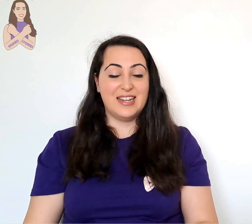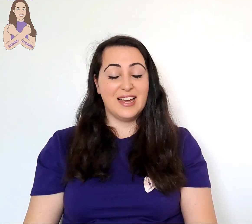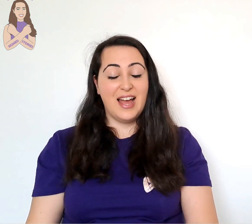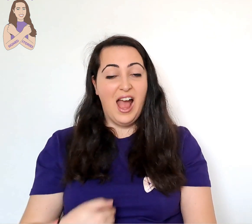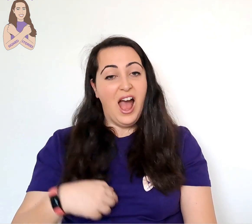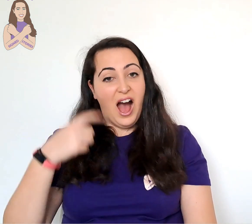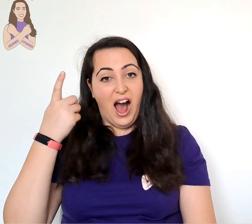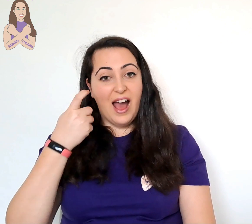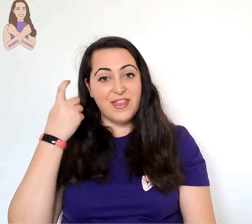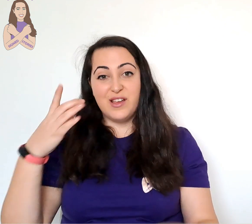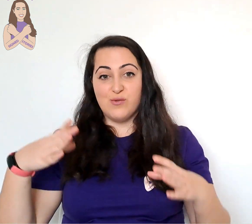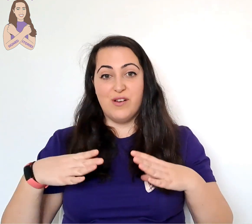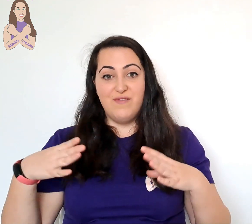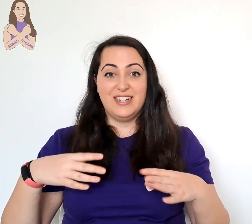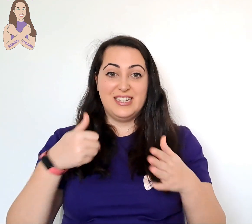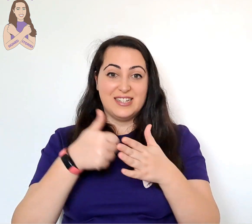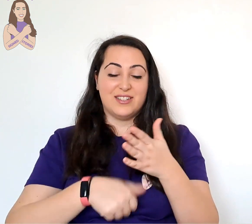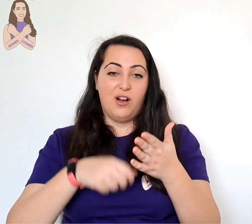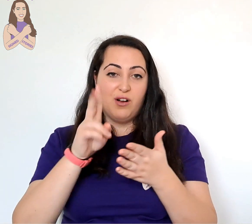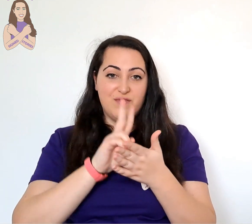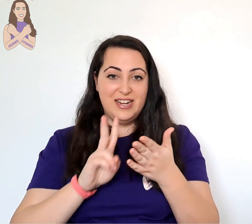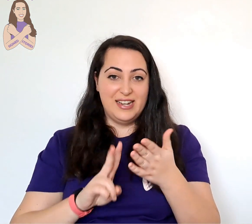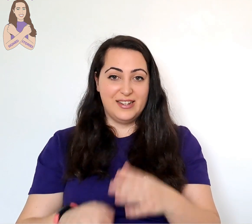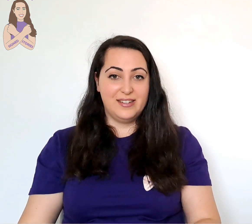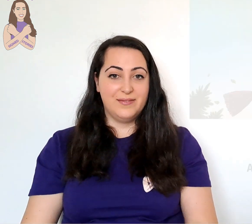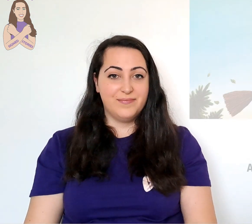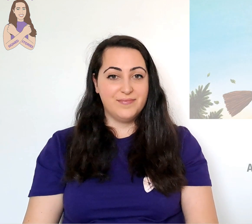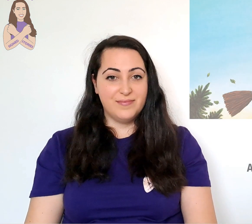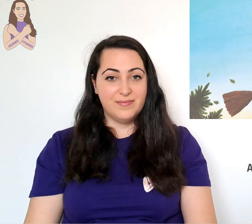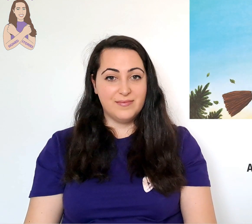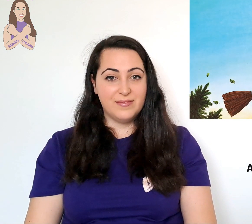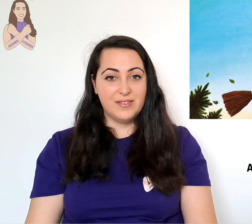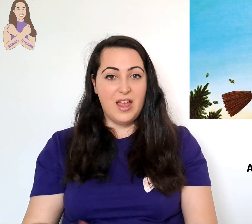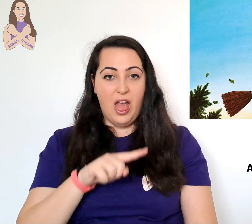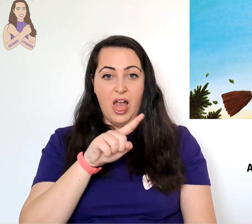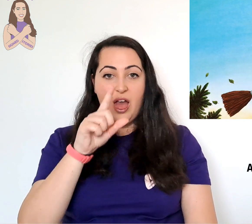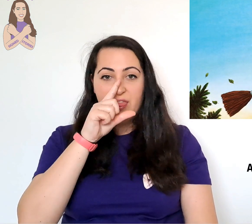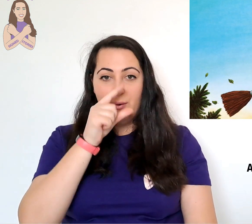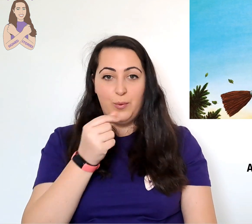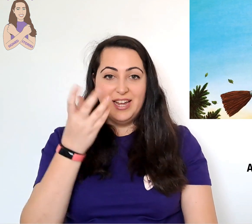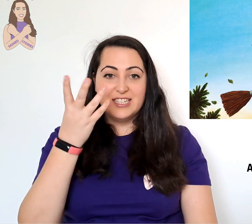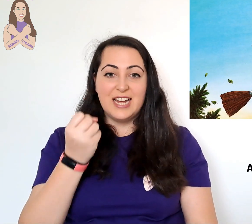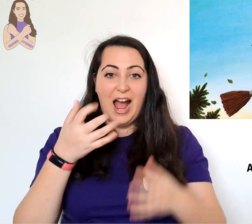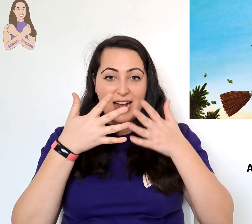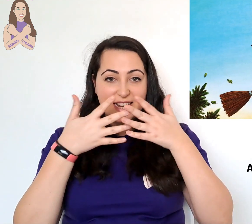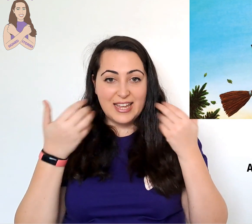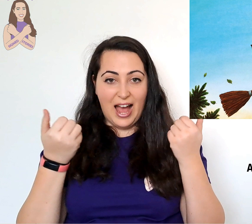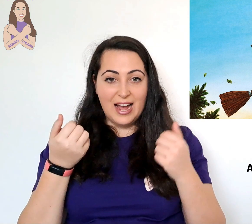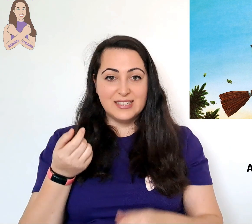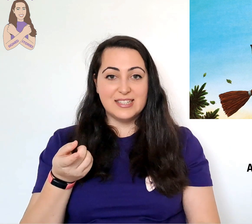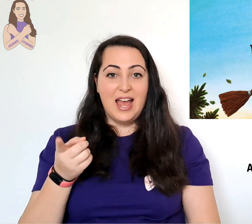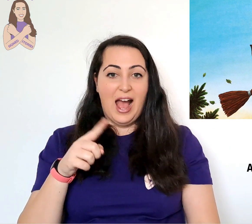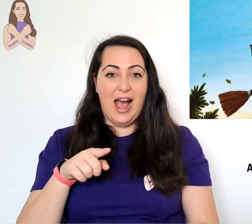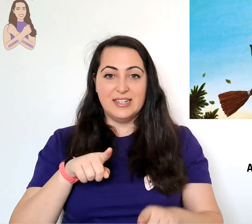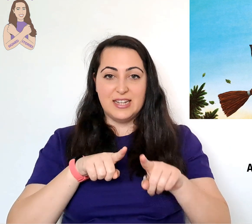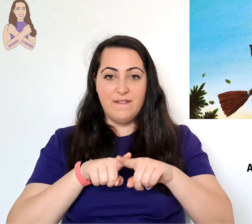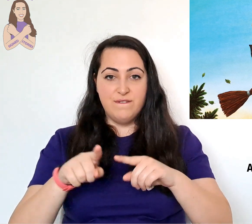Fantastic. I think we're ready to start reading. The witch had a cat and a